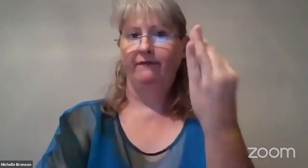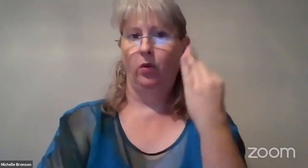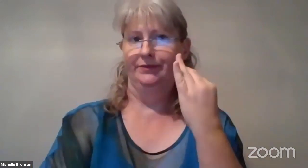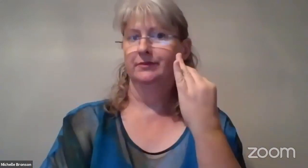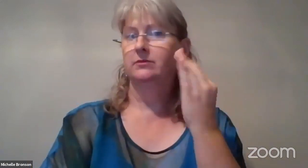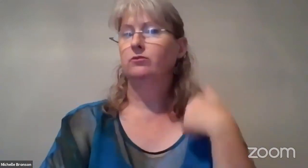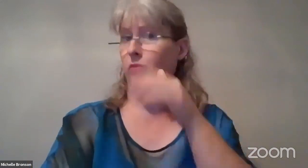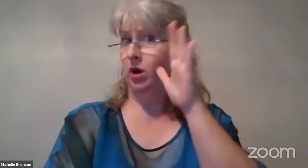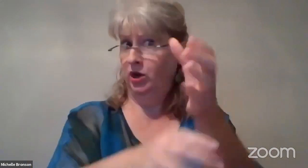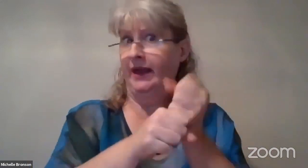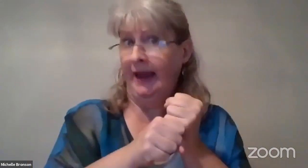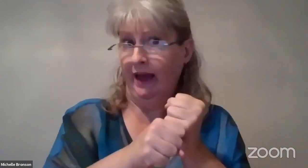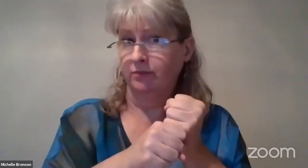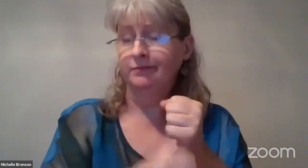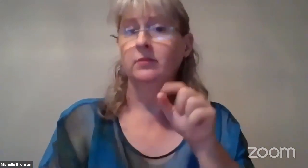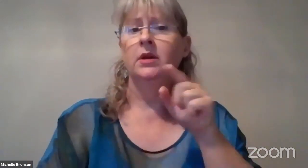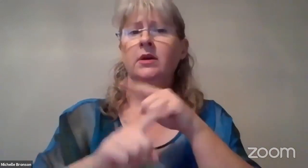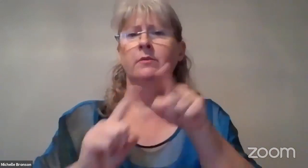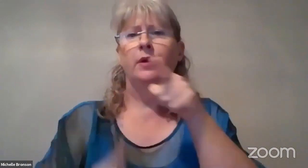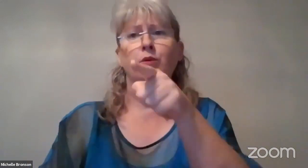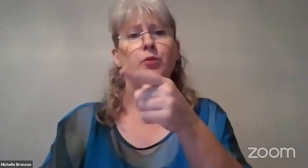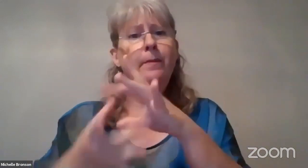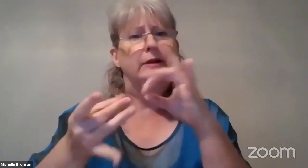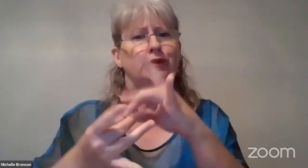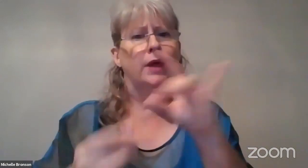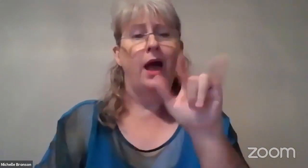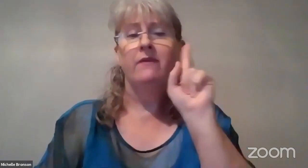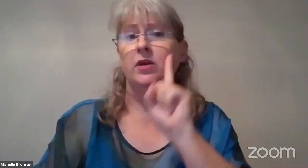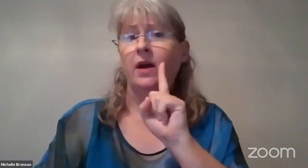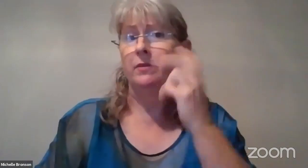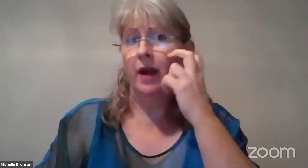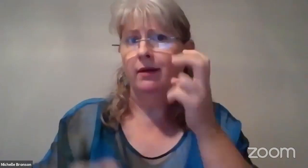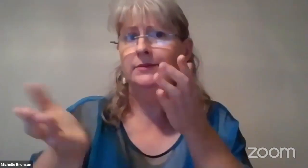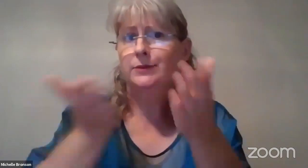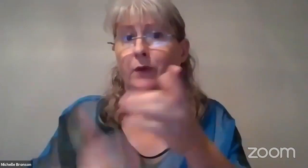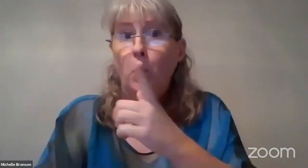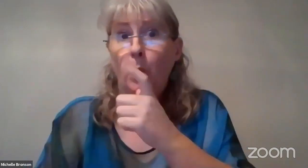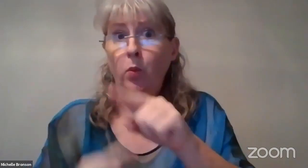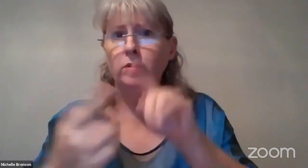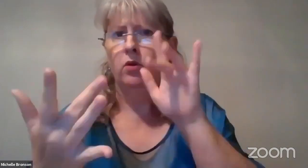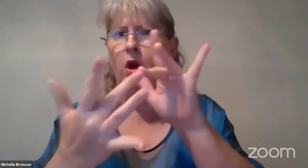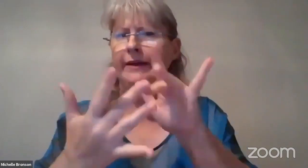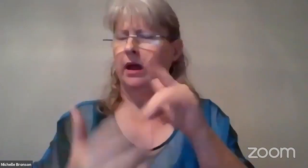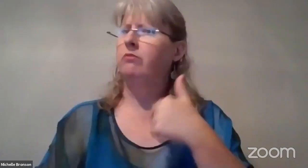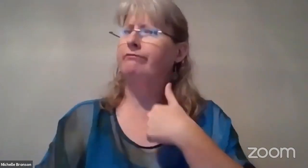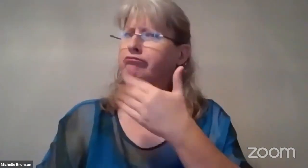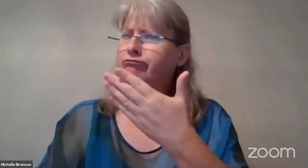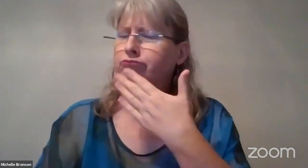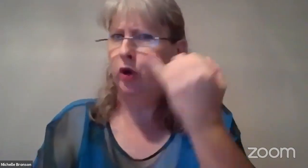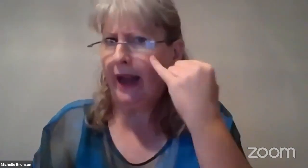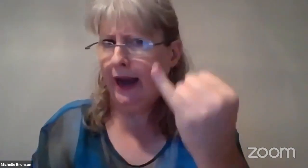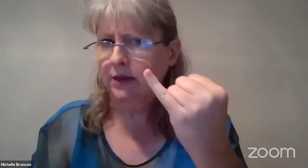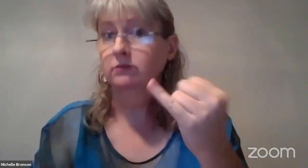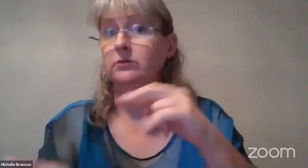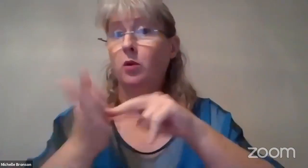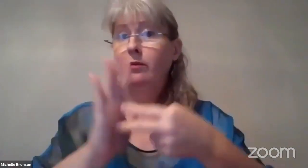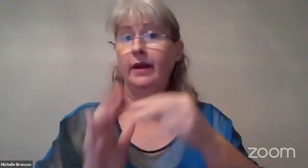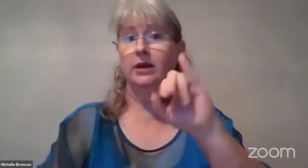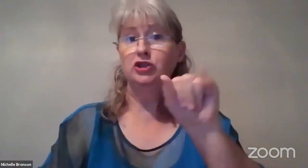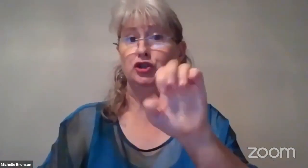messages, voicemails, and sign mails. They would be forwarded to the appropriate person. You had mentioned, though, deaf-blind services in terms of who to reach out to. Thank you